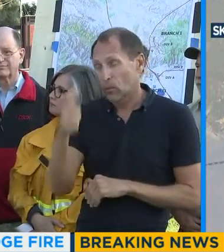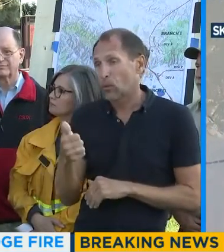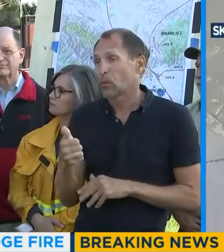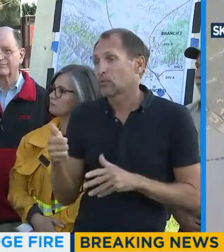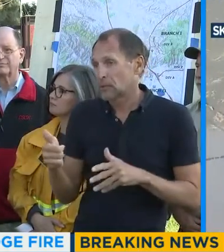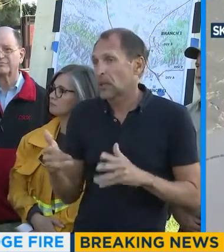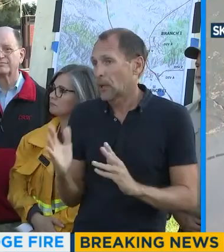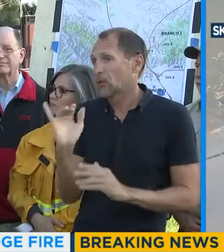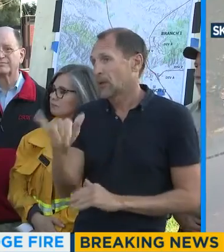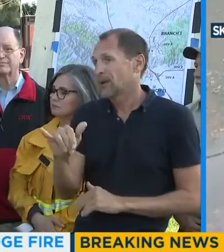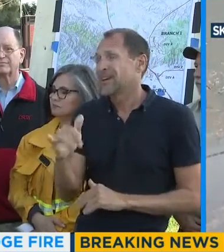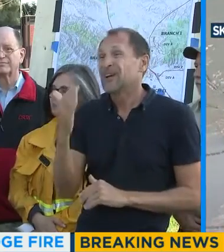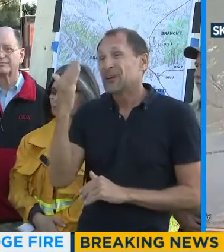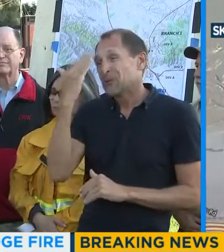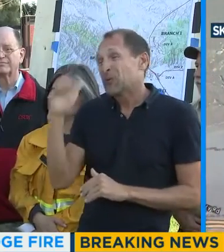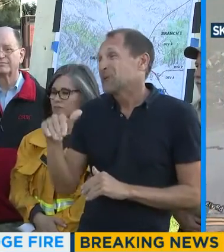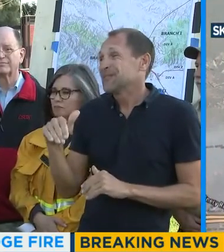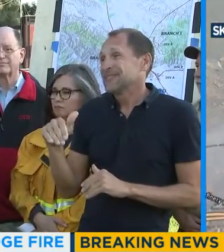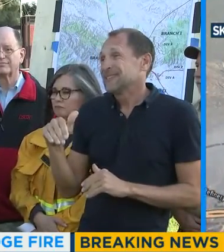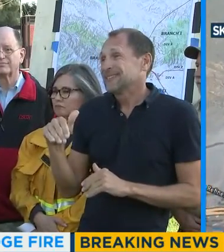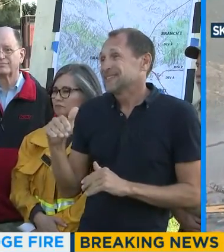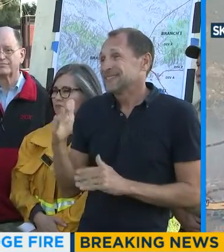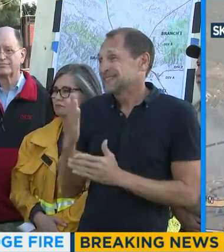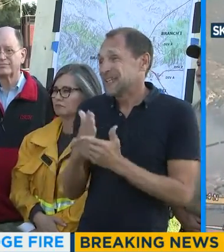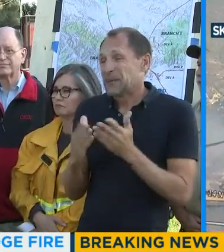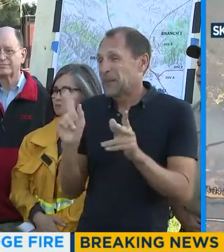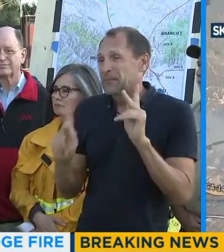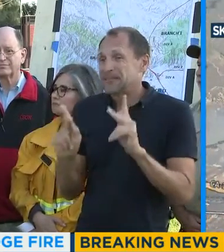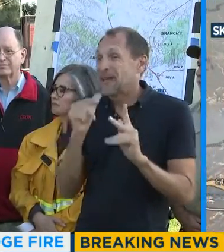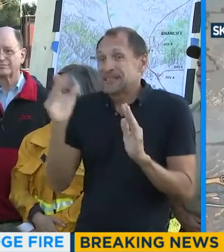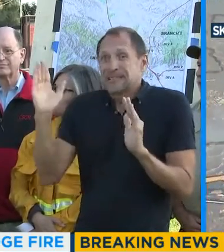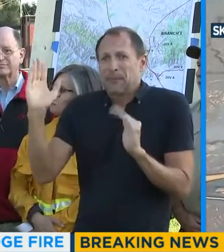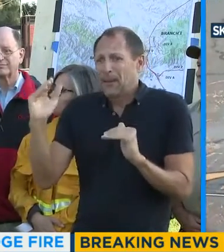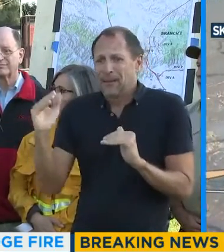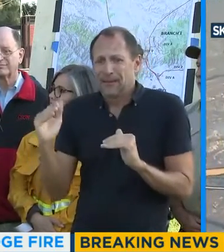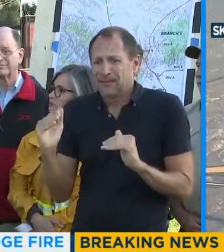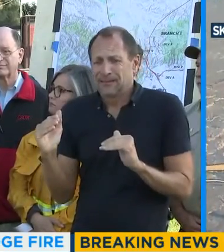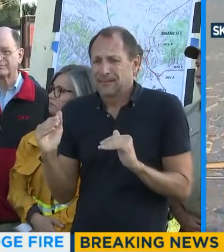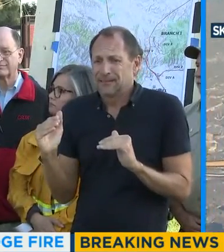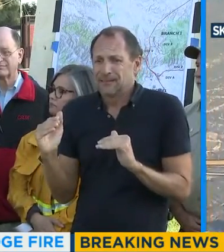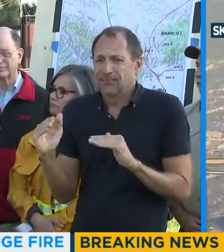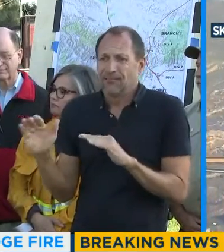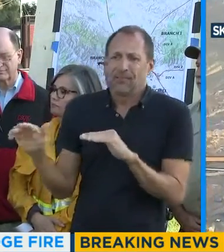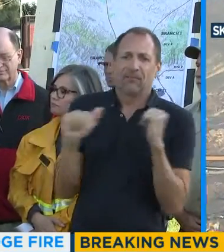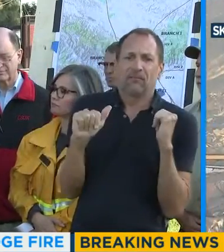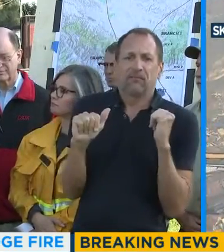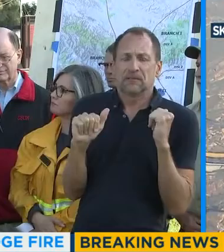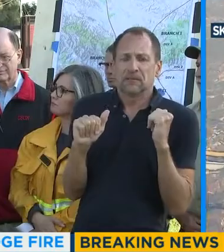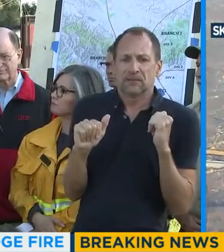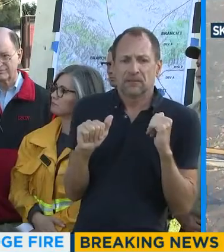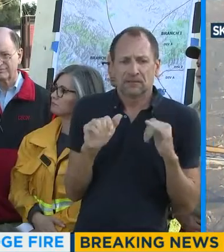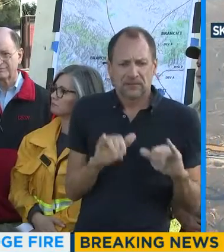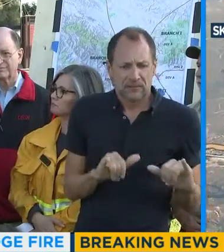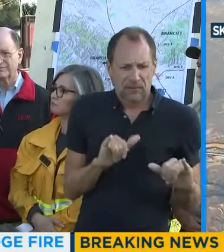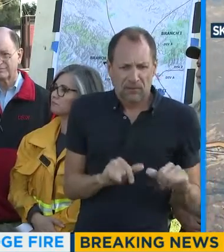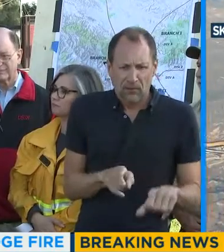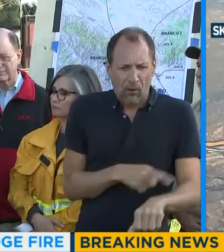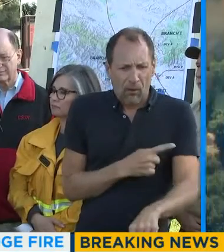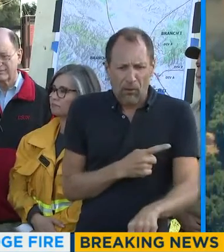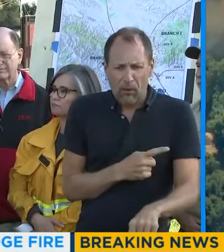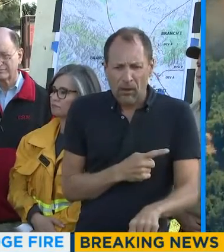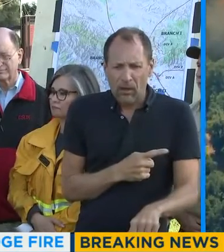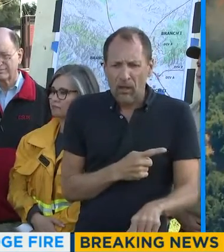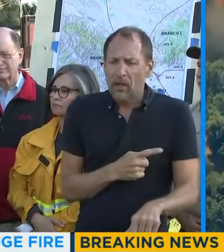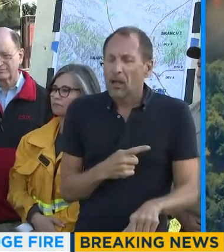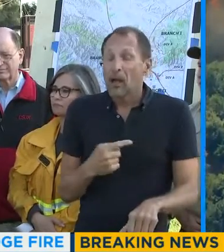number of people may not have anticipated such a duration, we will support you, but you will not be allowed to remain in